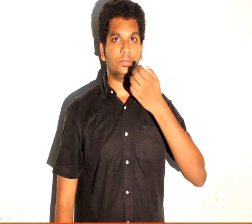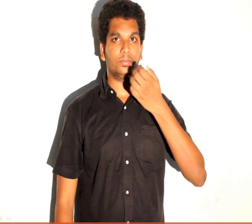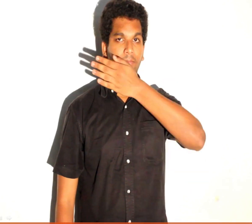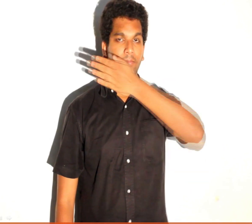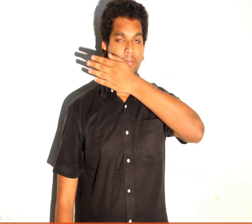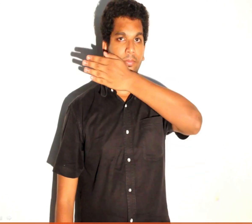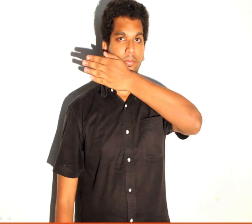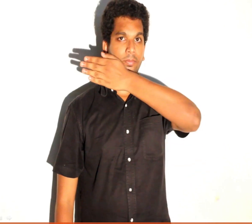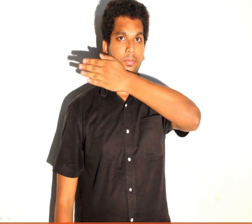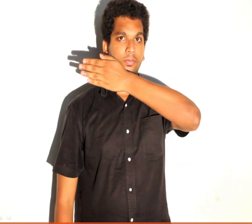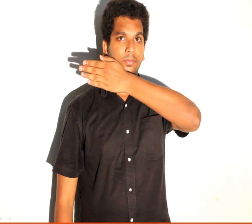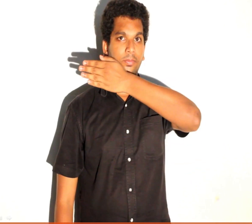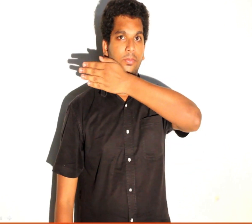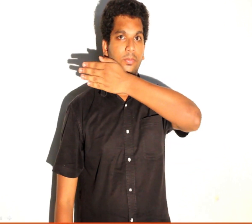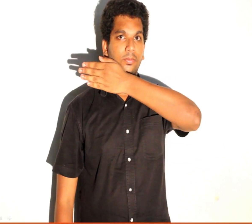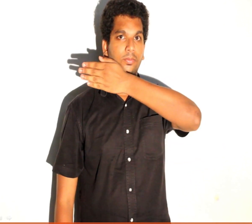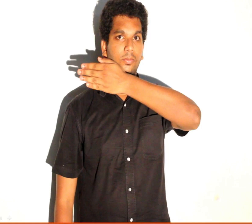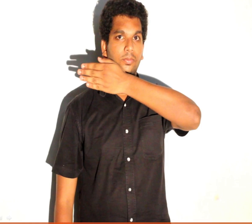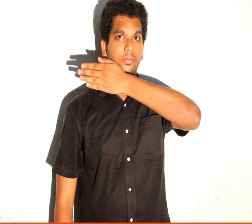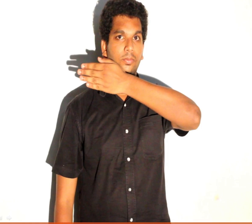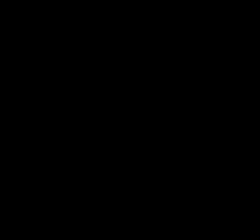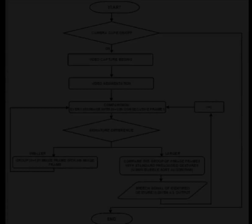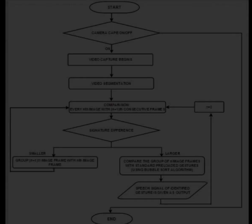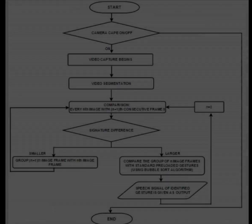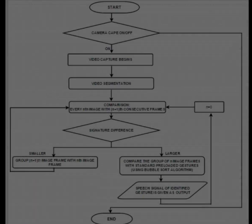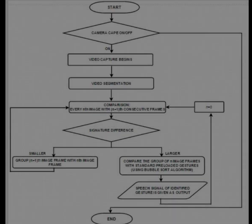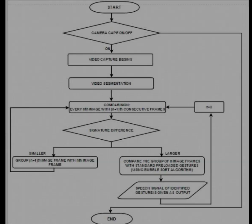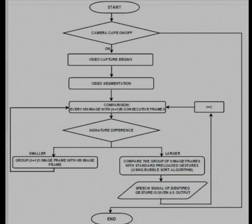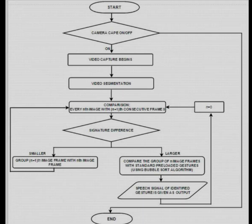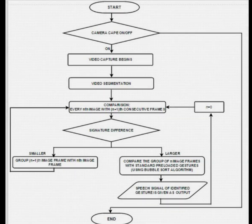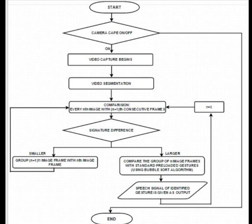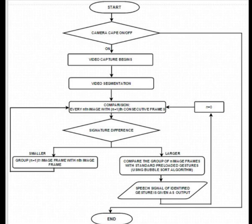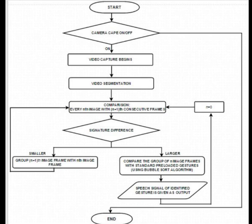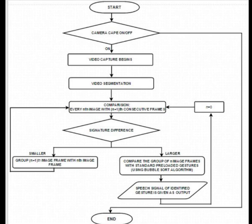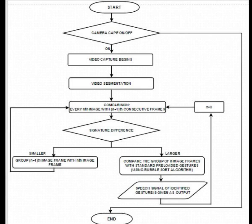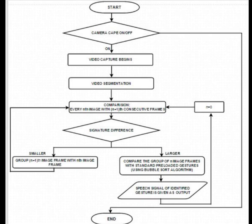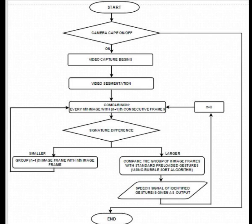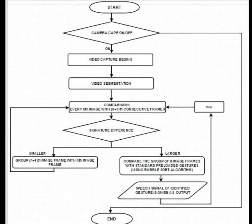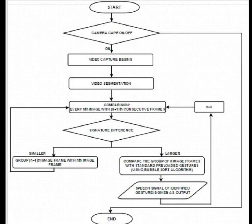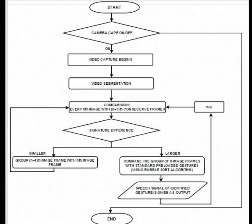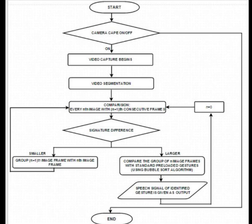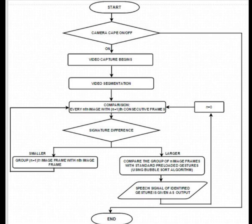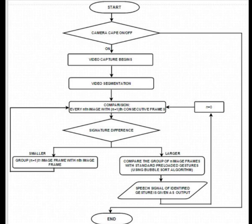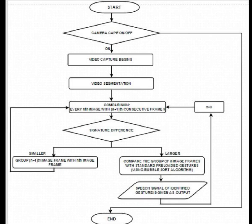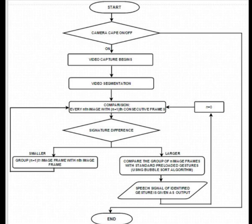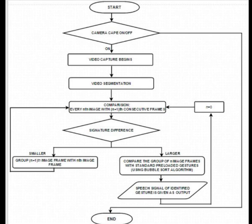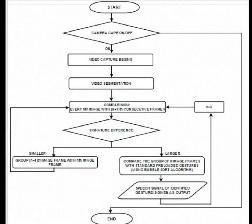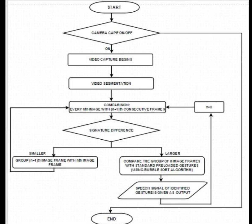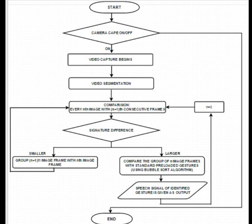unique signature is compared with the next consecutive image frame. Until the signature difference is small, all the compared image frames are grouped. If the